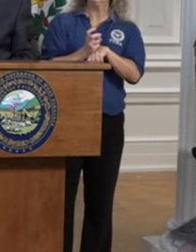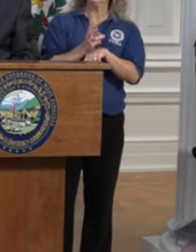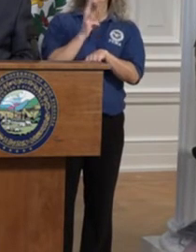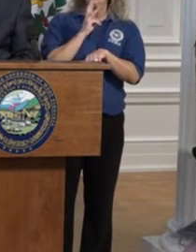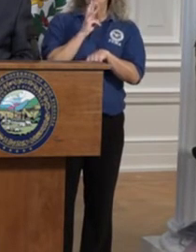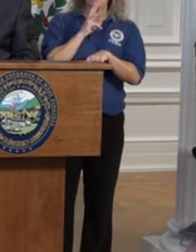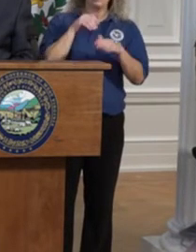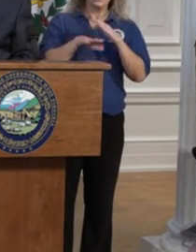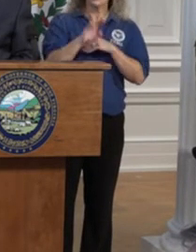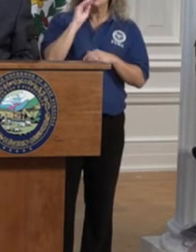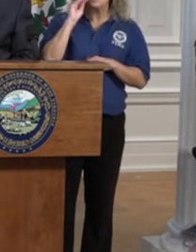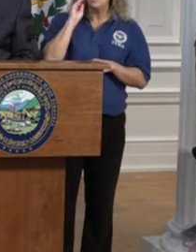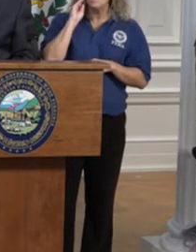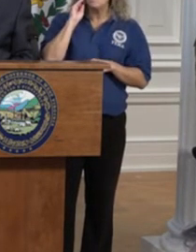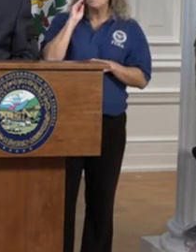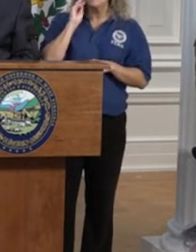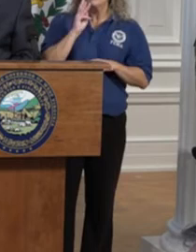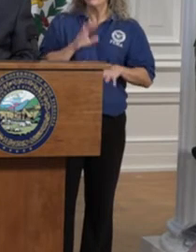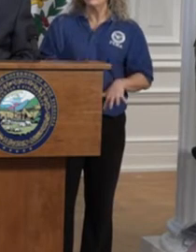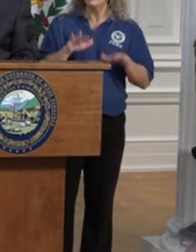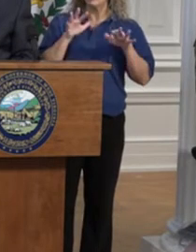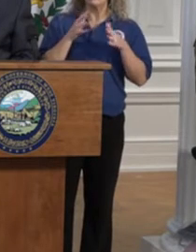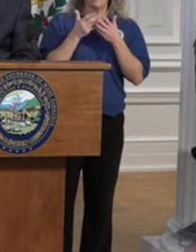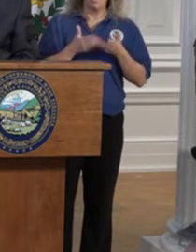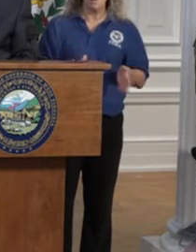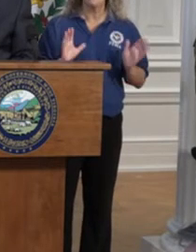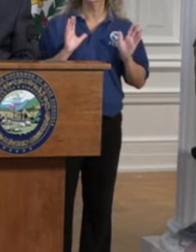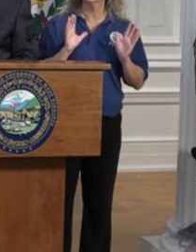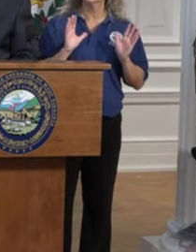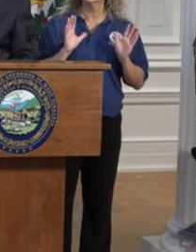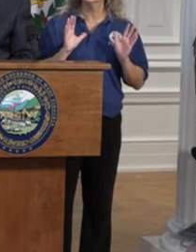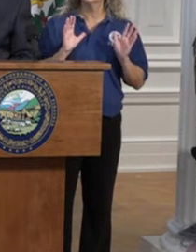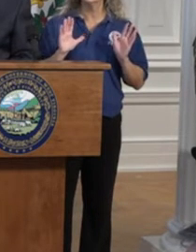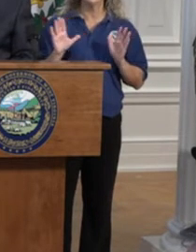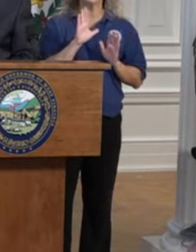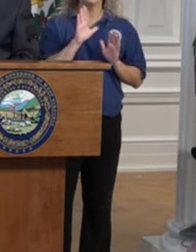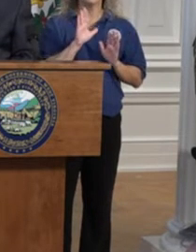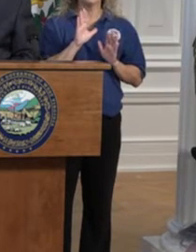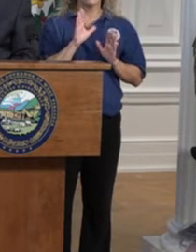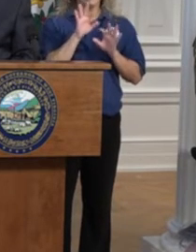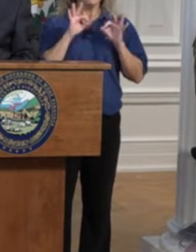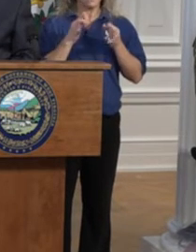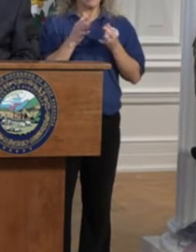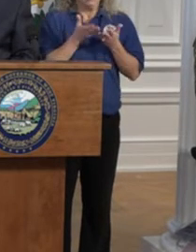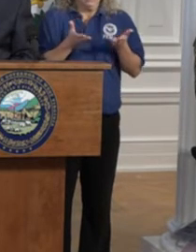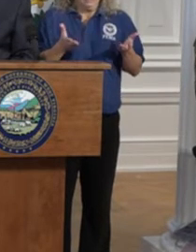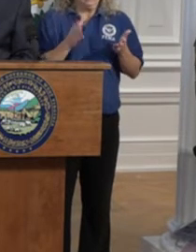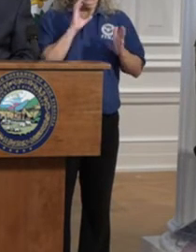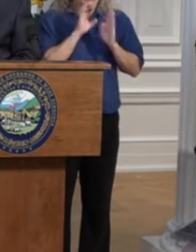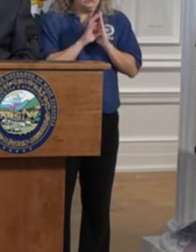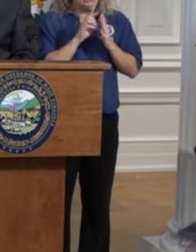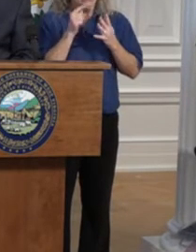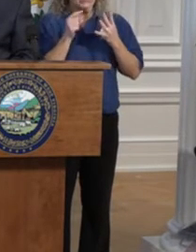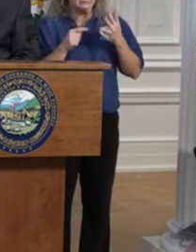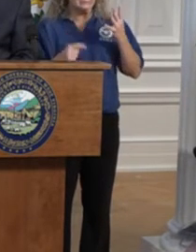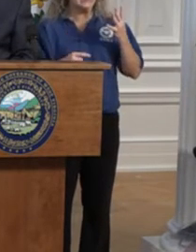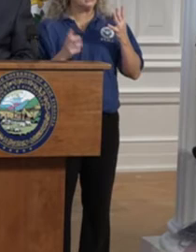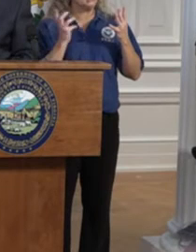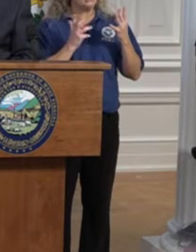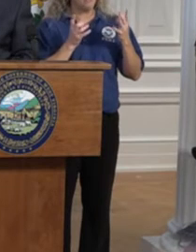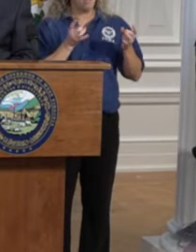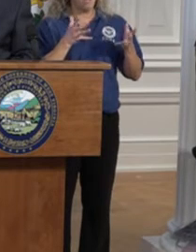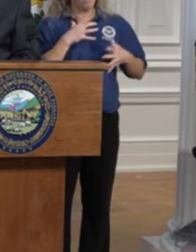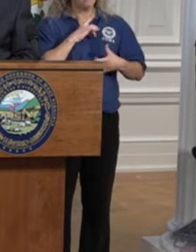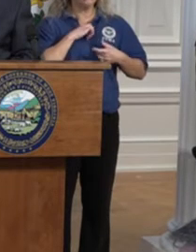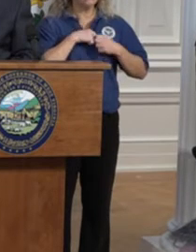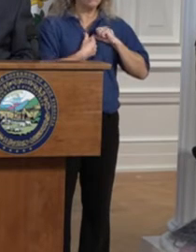is dropping in your home, the mud, the loss of your personal family treasures, your pictures and so forth, and it's just devastating